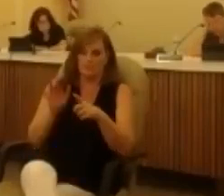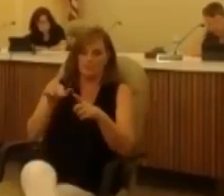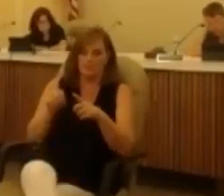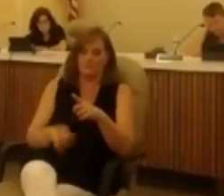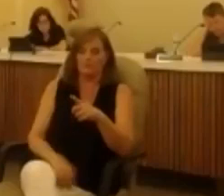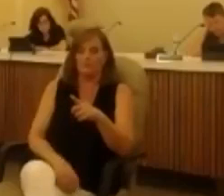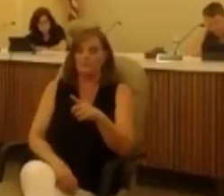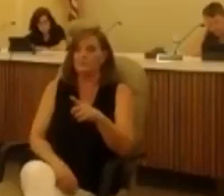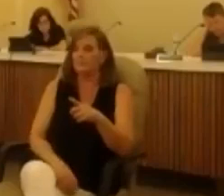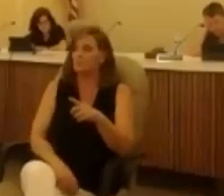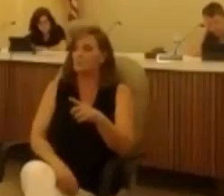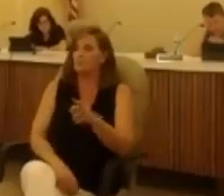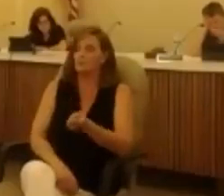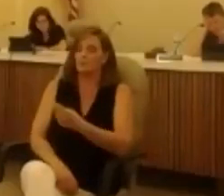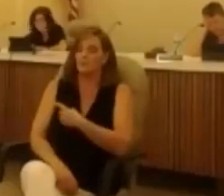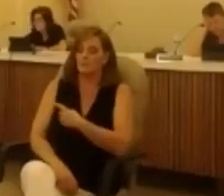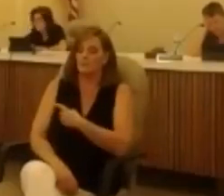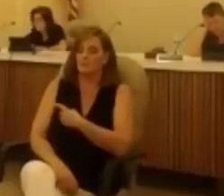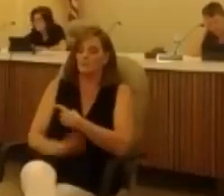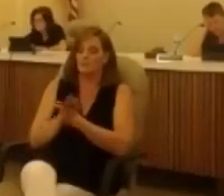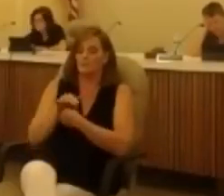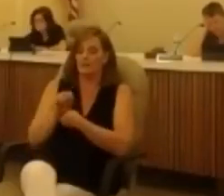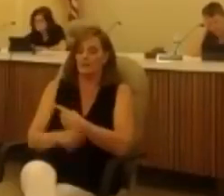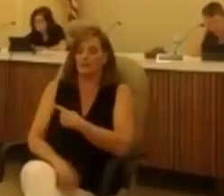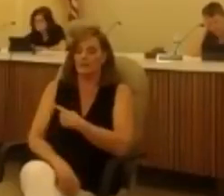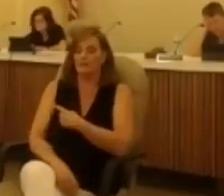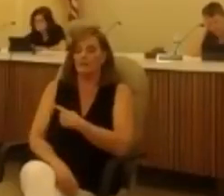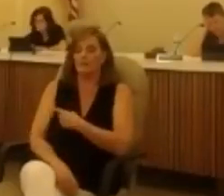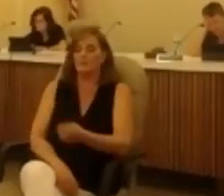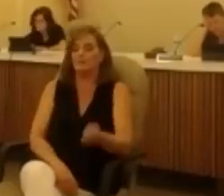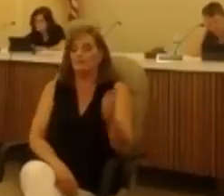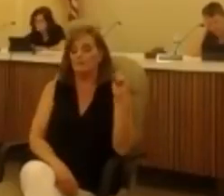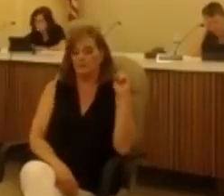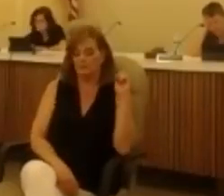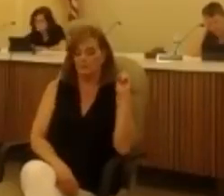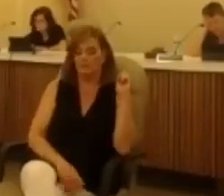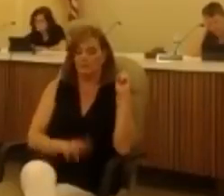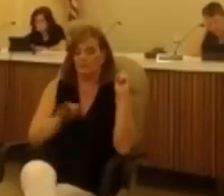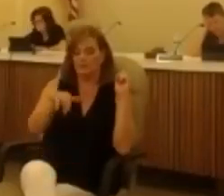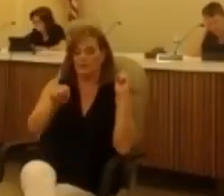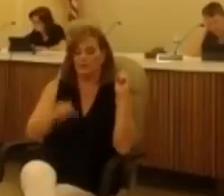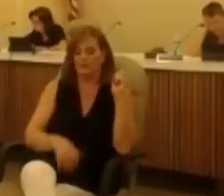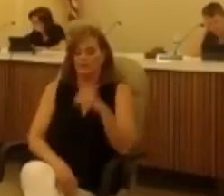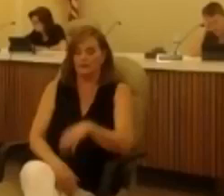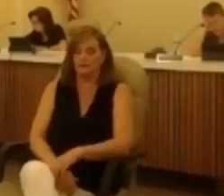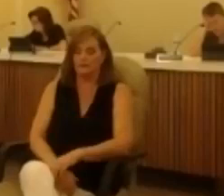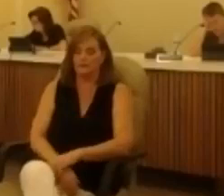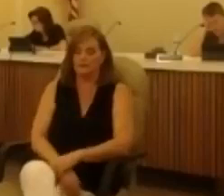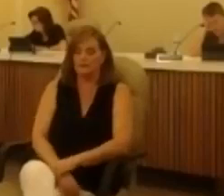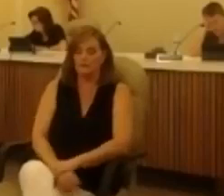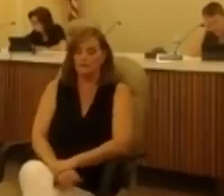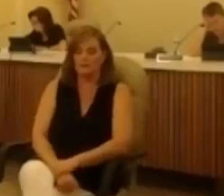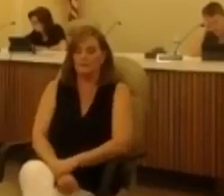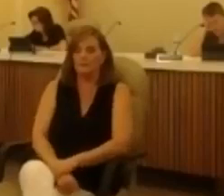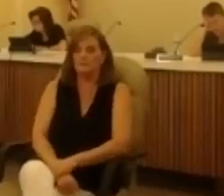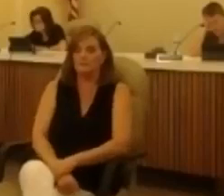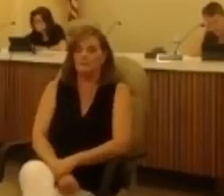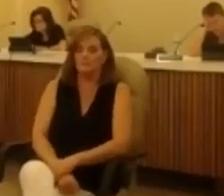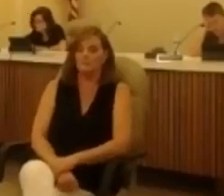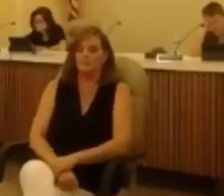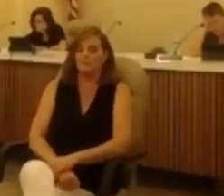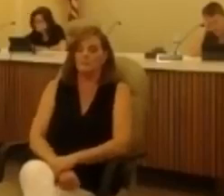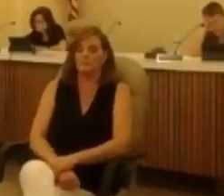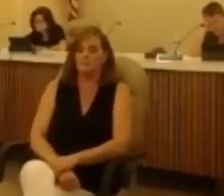Aye. Councilmember Bolsner, Aye. Supervisor Schultz. Aye. Mr. Supervisor, I